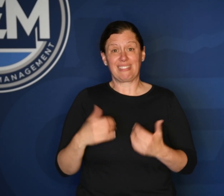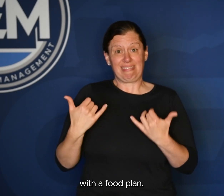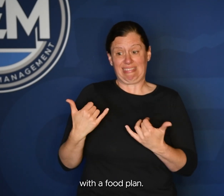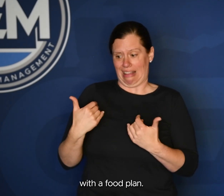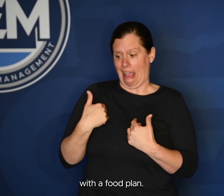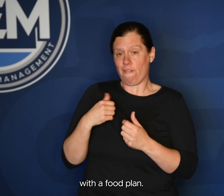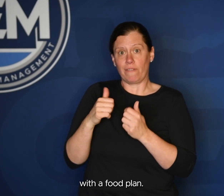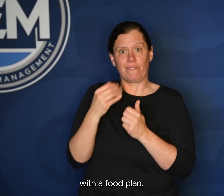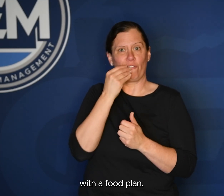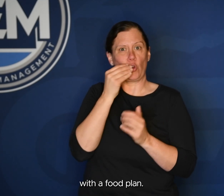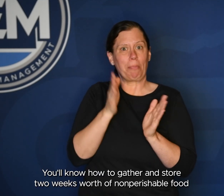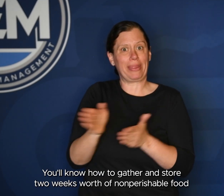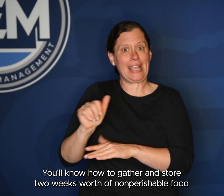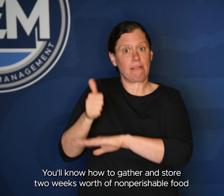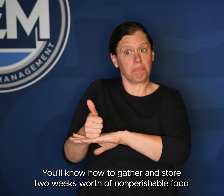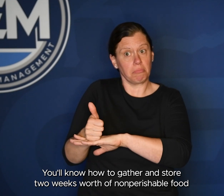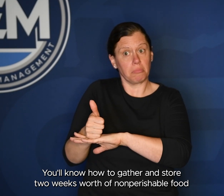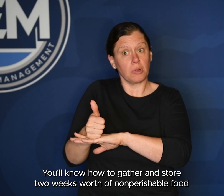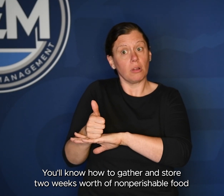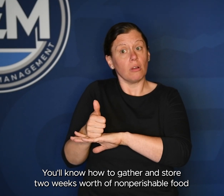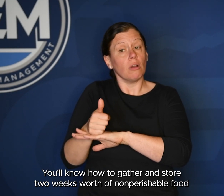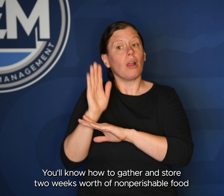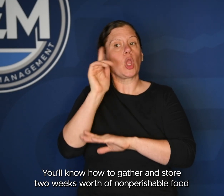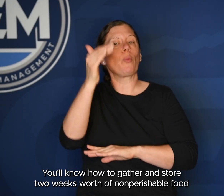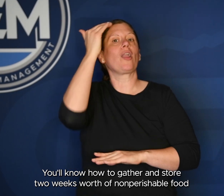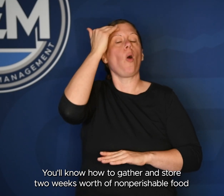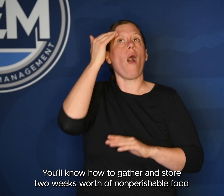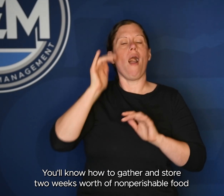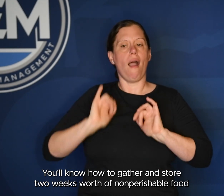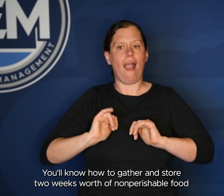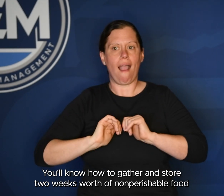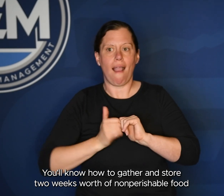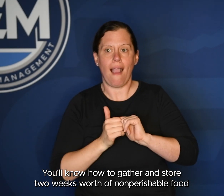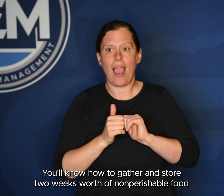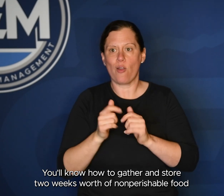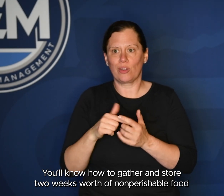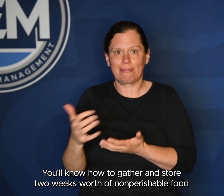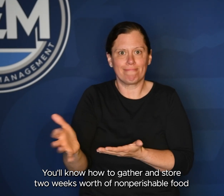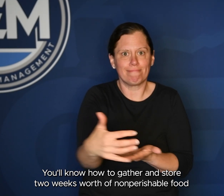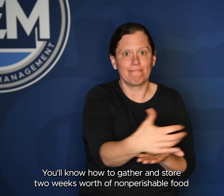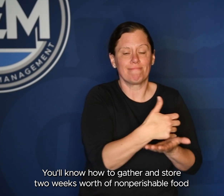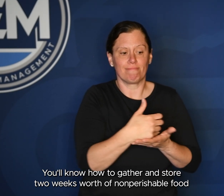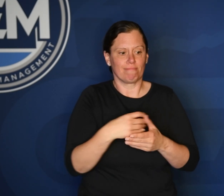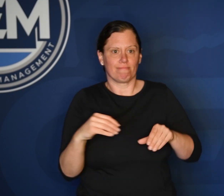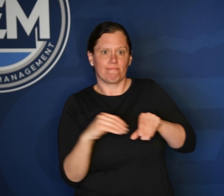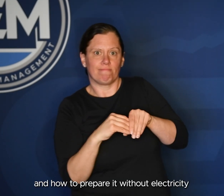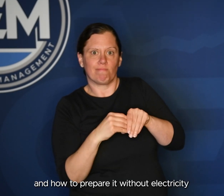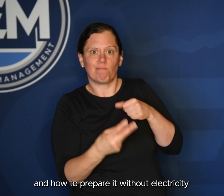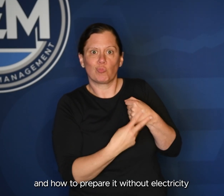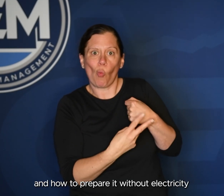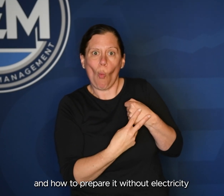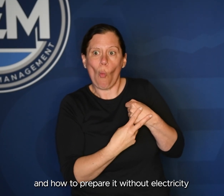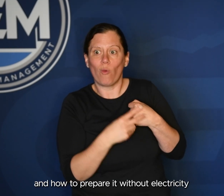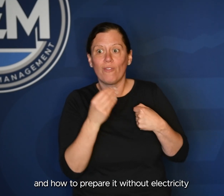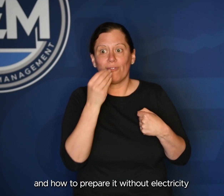With a food plan, you'll know how to gather and store 2 weeks' worth of non-perishable food and how to prepare it